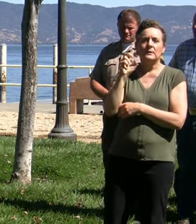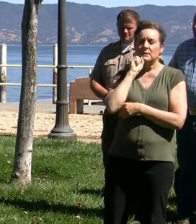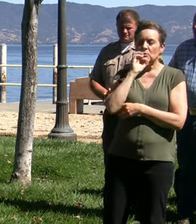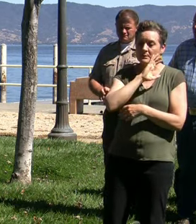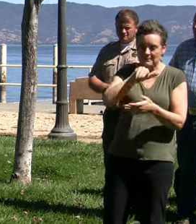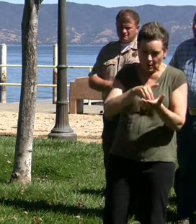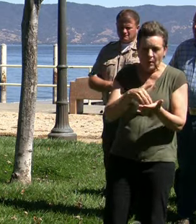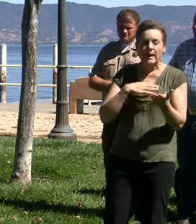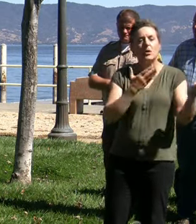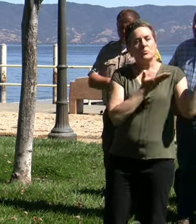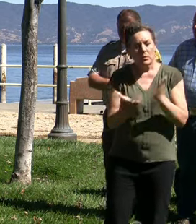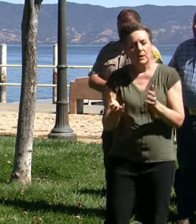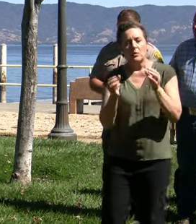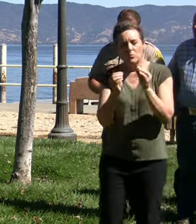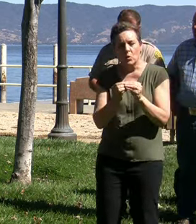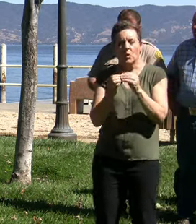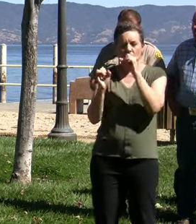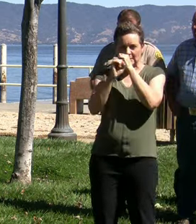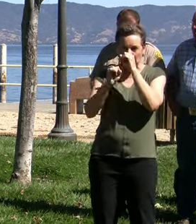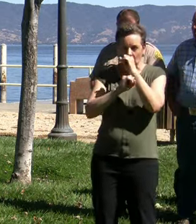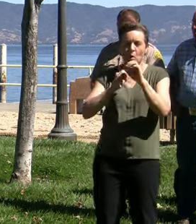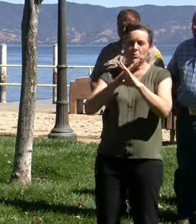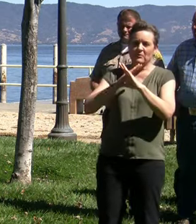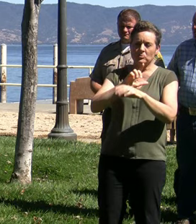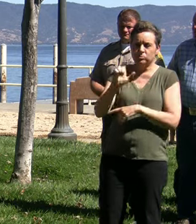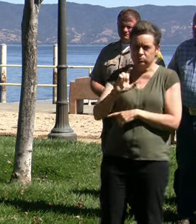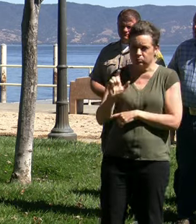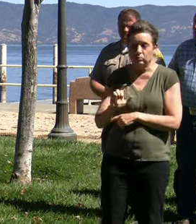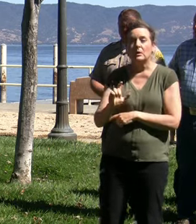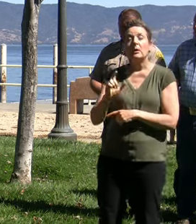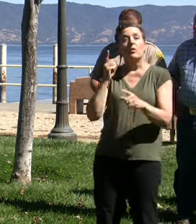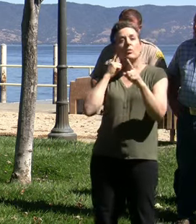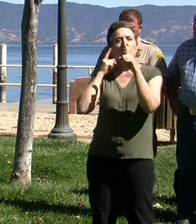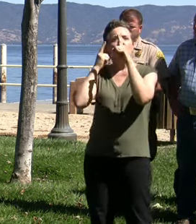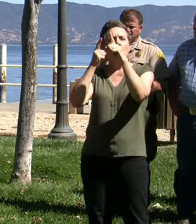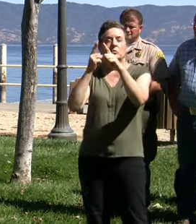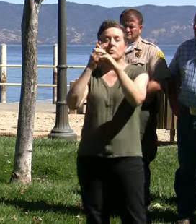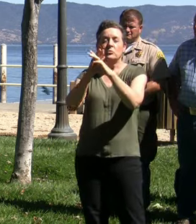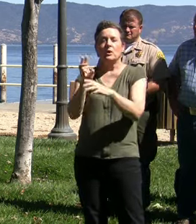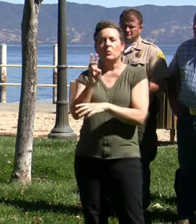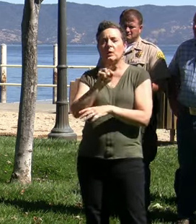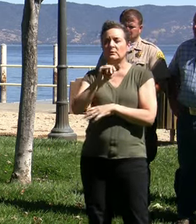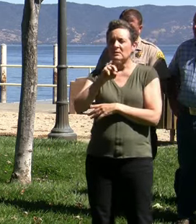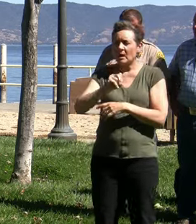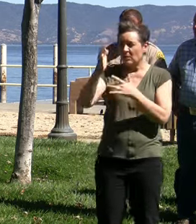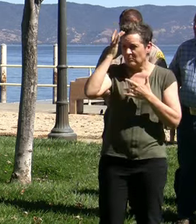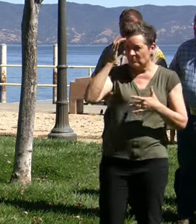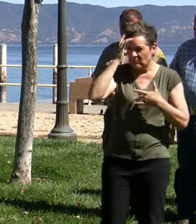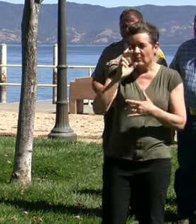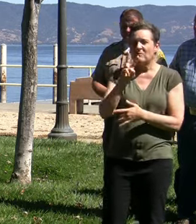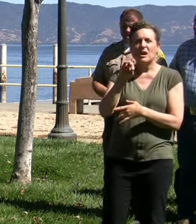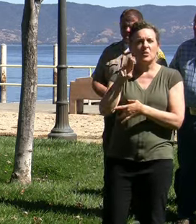is on the way. The purpose for this, of course, is prevention of West Nile virus illness, which is still something that